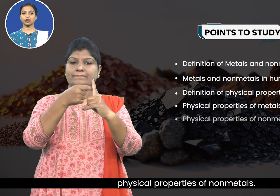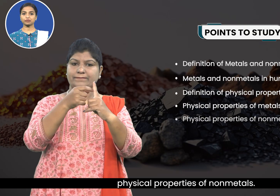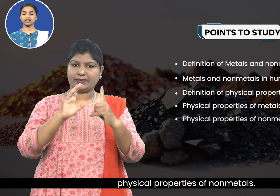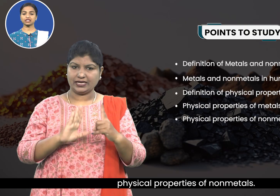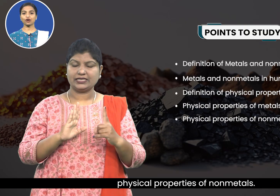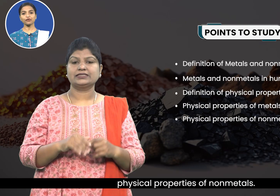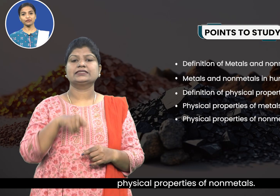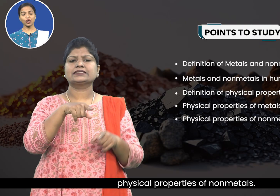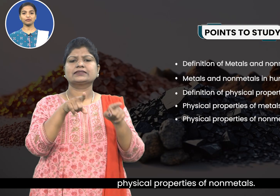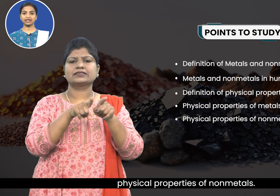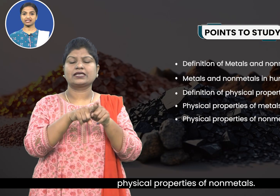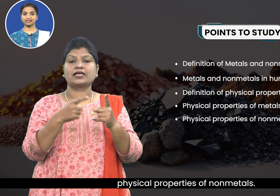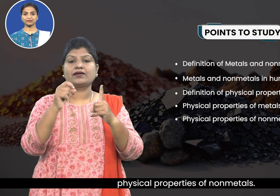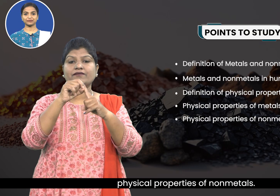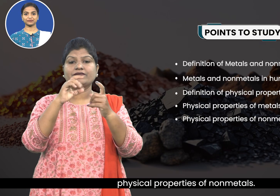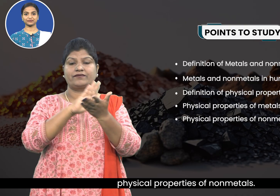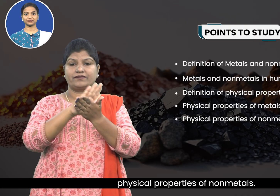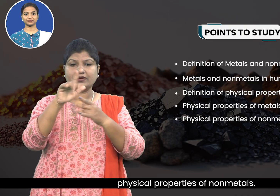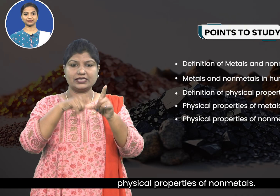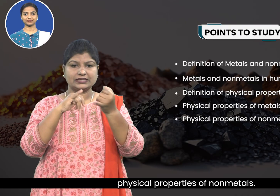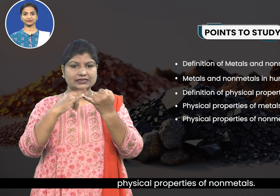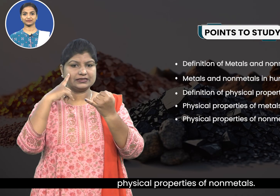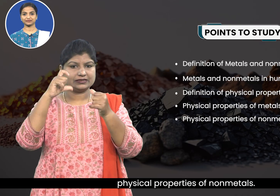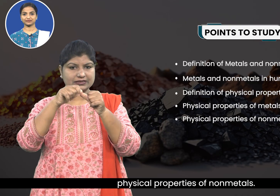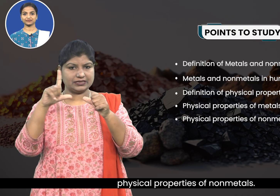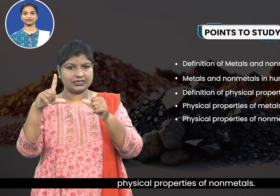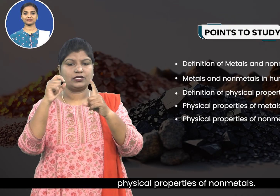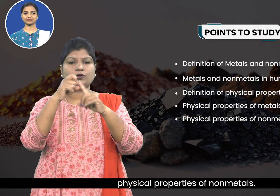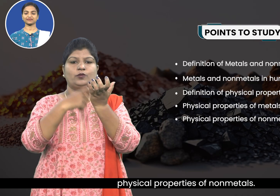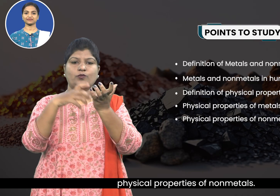Physical properties of non-metal.